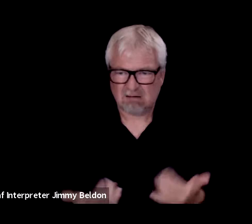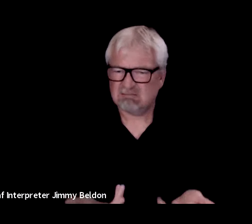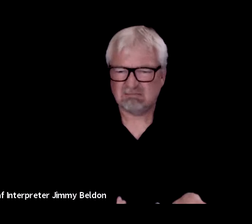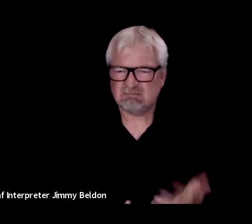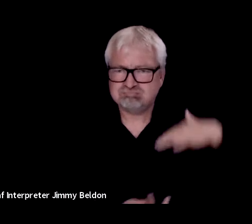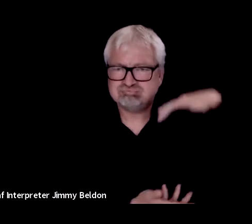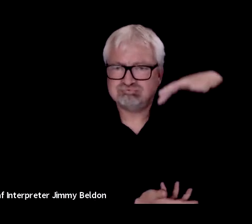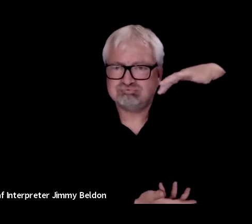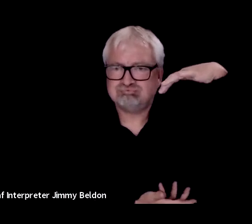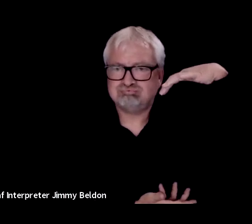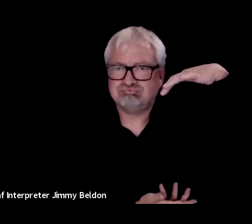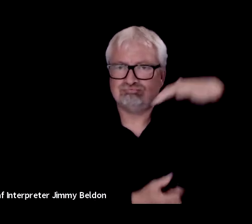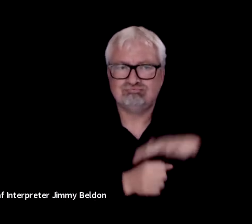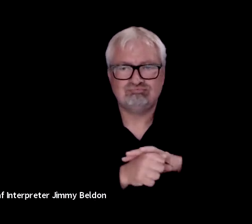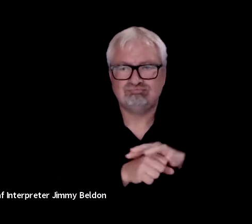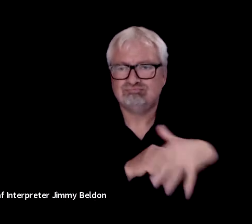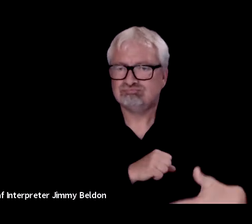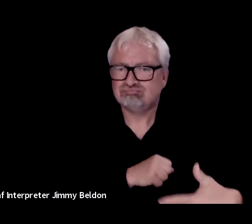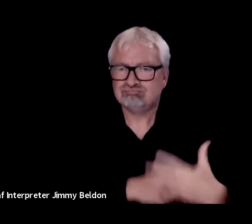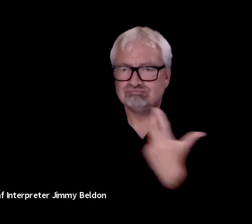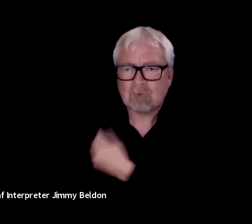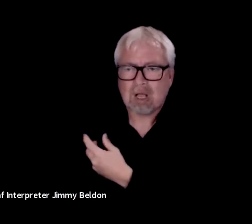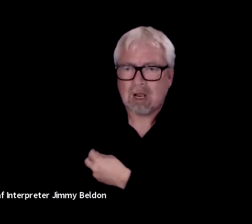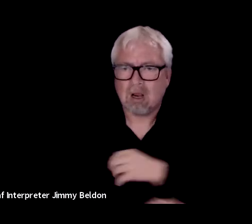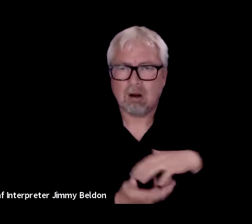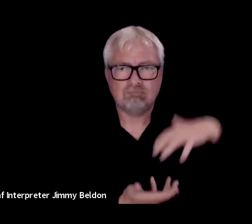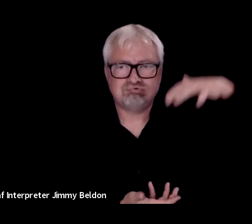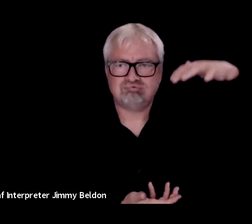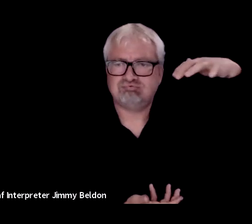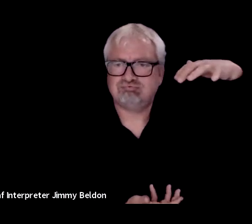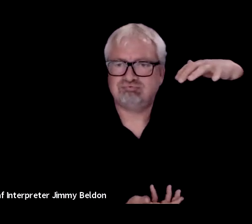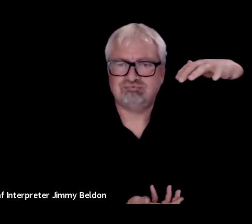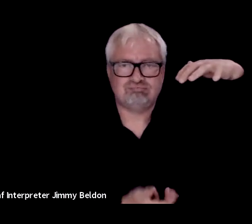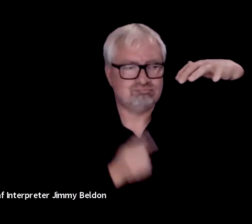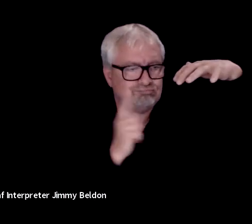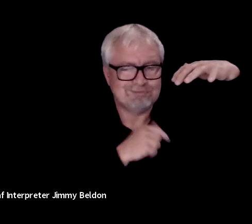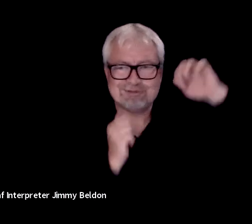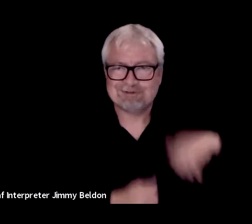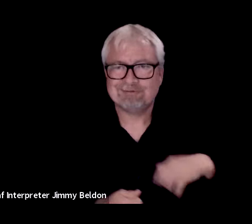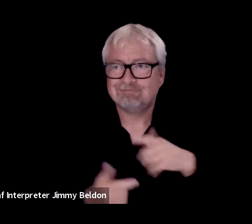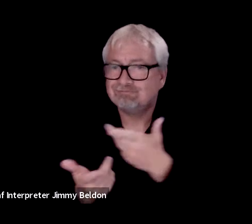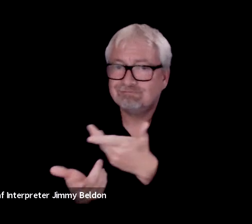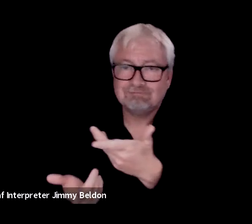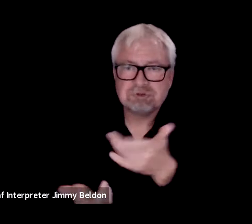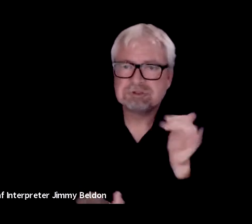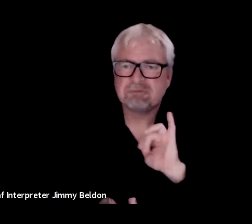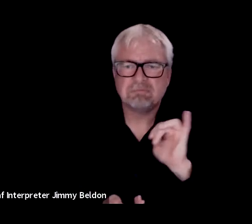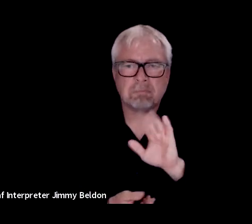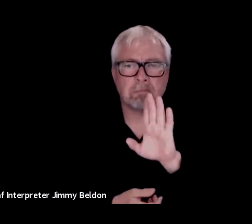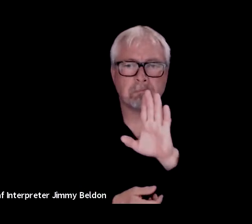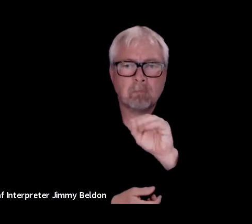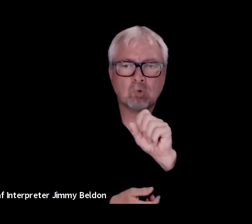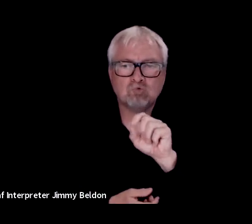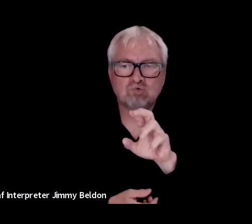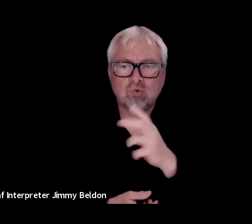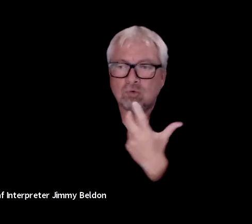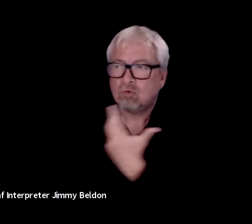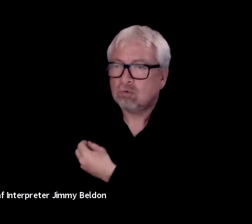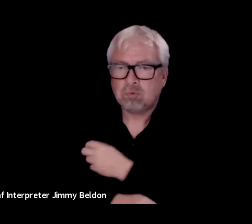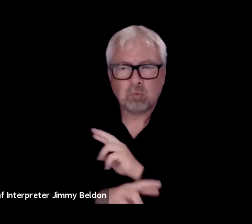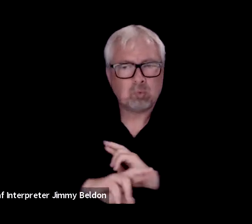to administer the booster doses on whatever schedule is recommended to those who wish it.